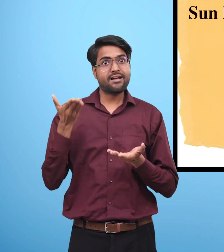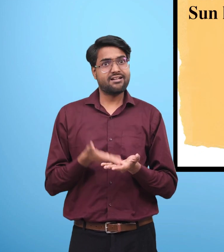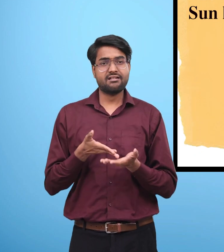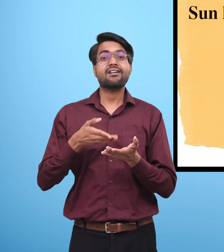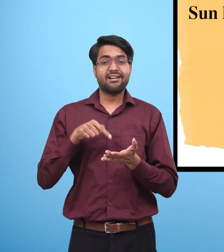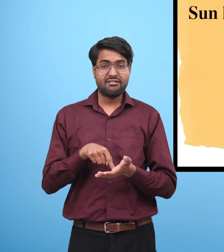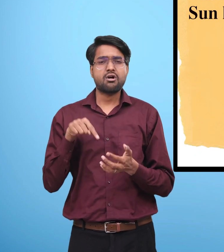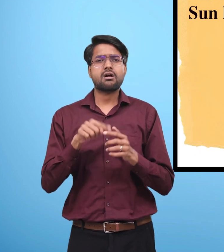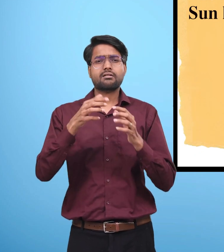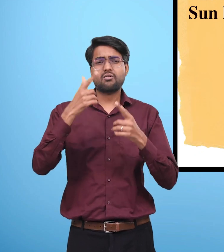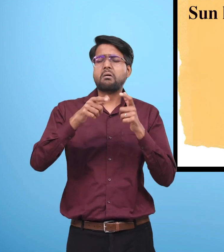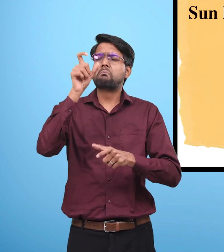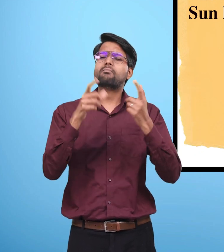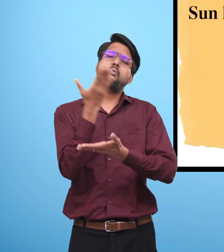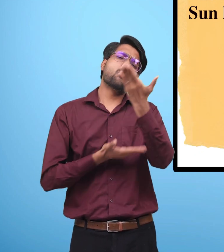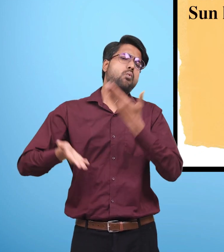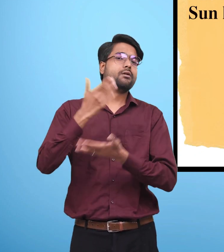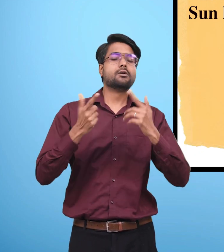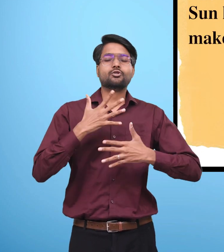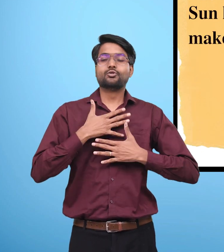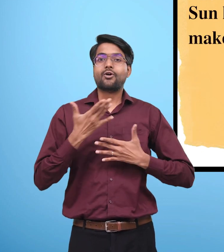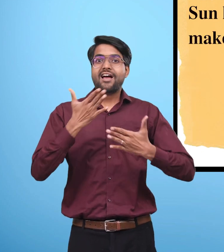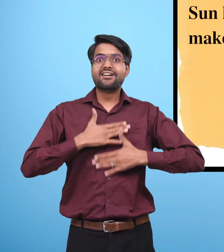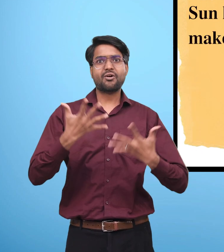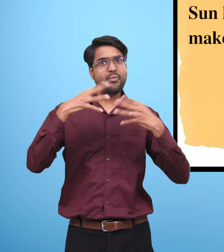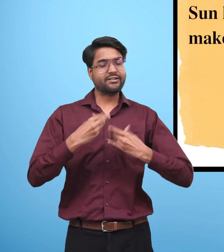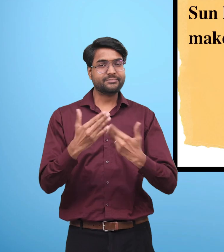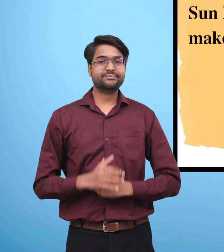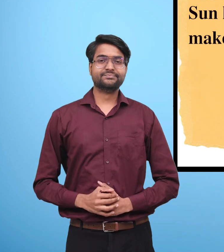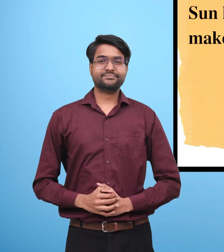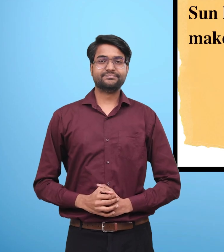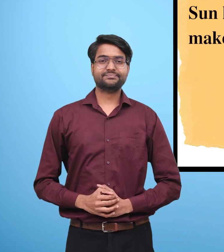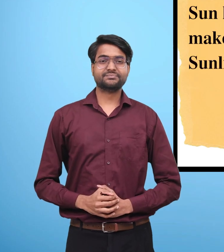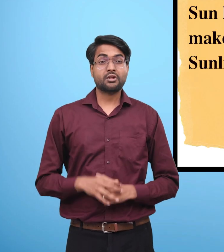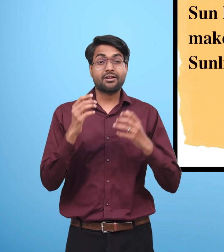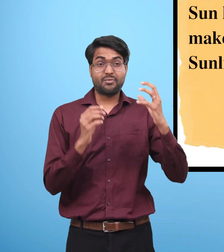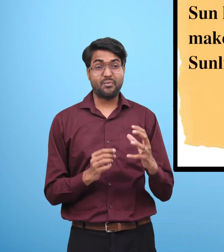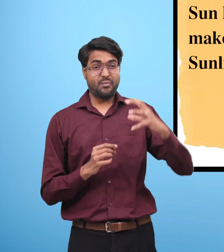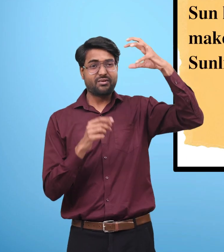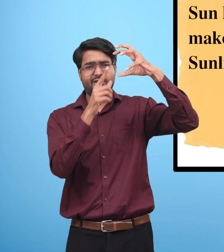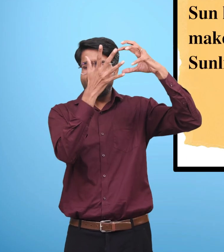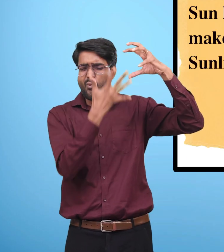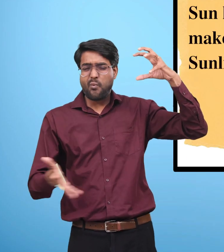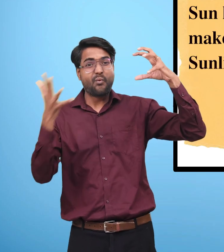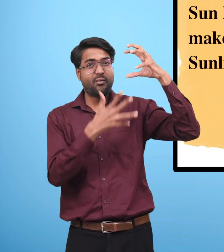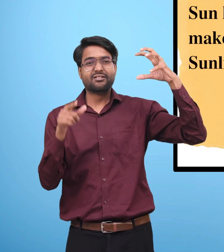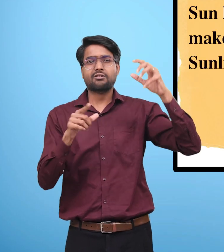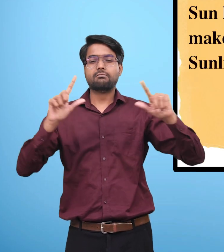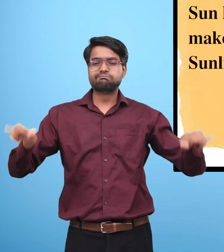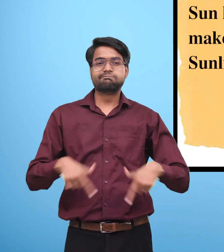keeps the Earth at a temperature that makes life possible. Sunlight is essential for plants to